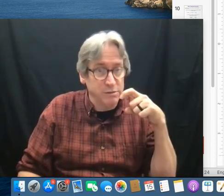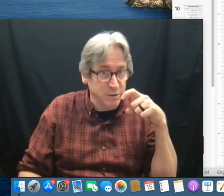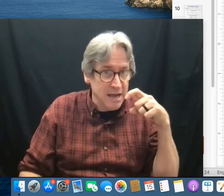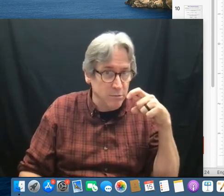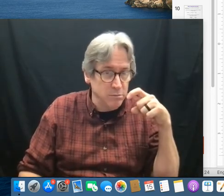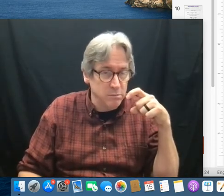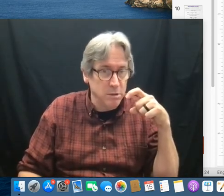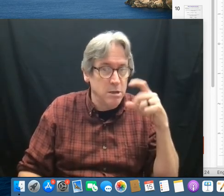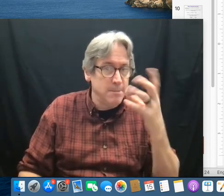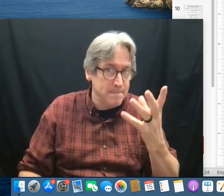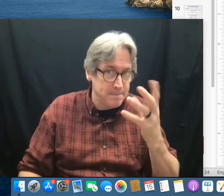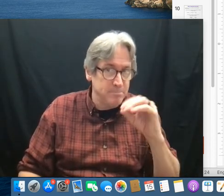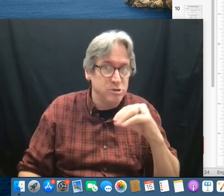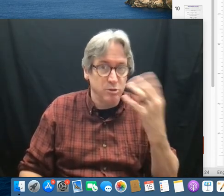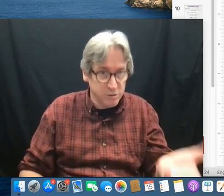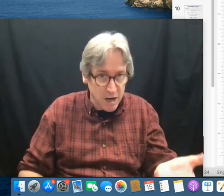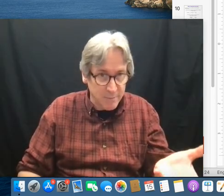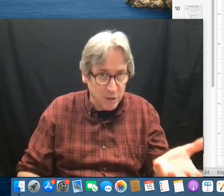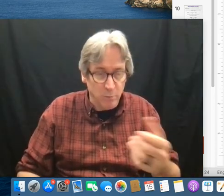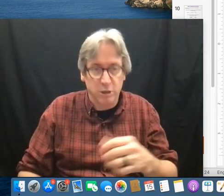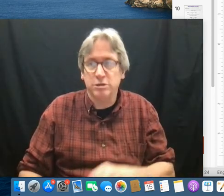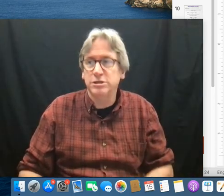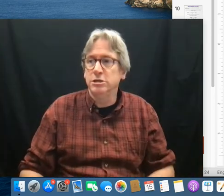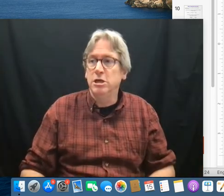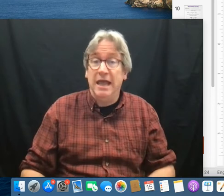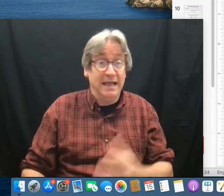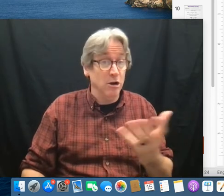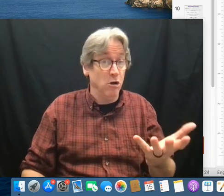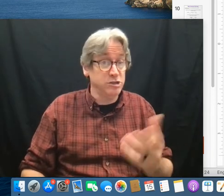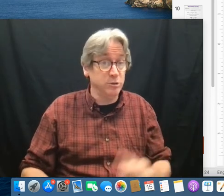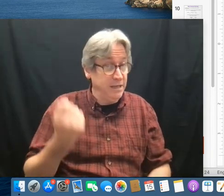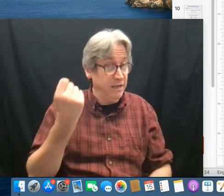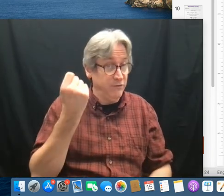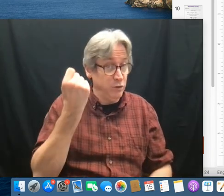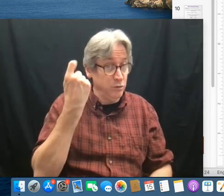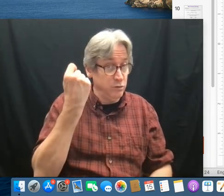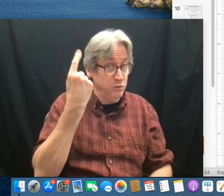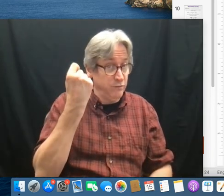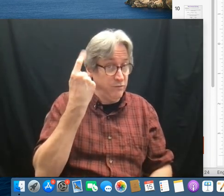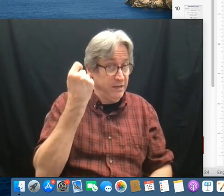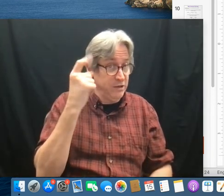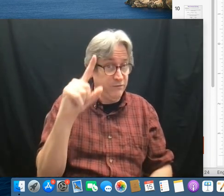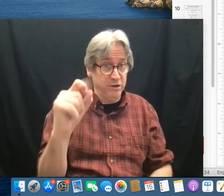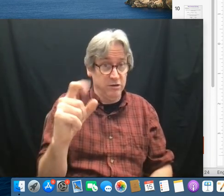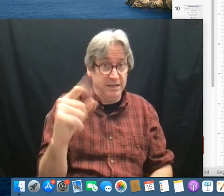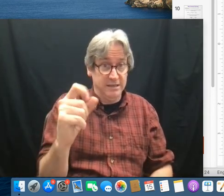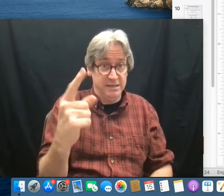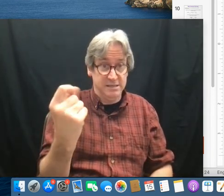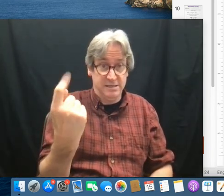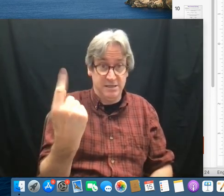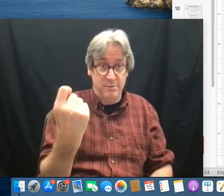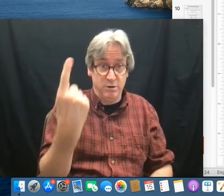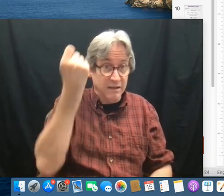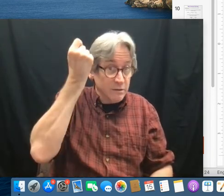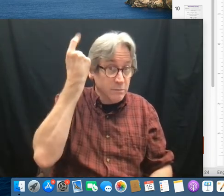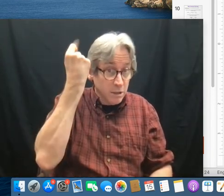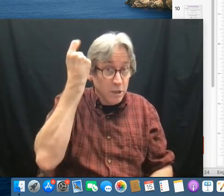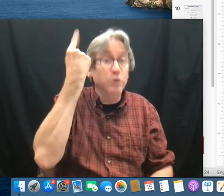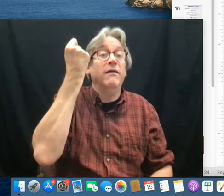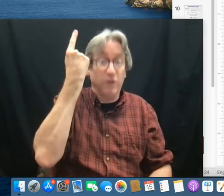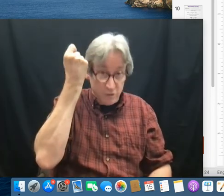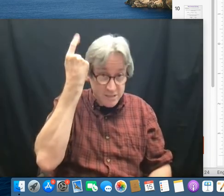So it could be my eyebrows going up, my eyebrows going down. When I sign a yes/no question, do you want coffee? My eyebrows go